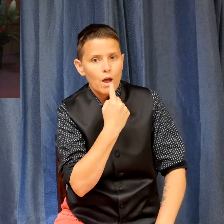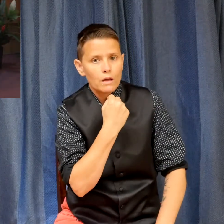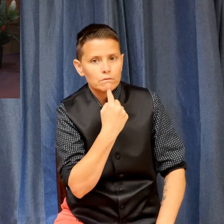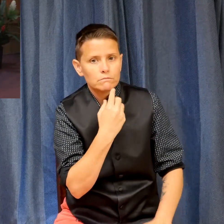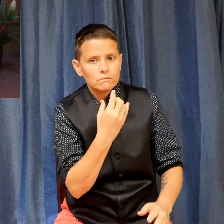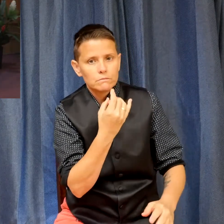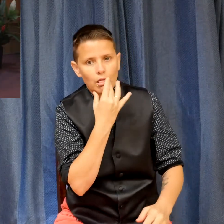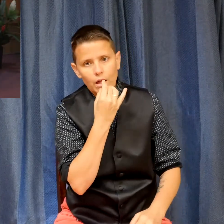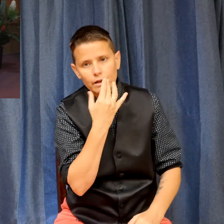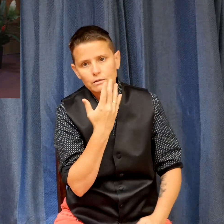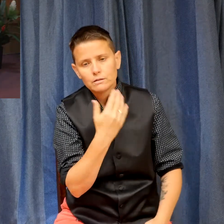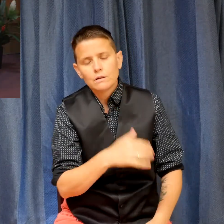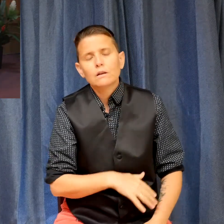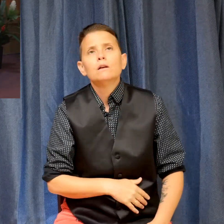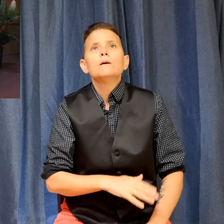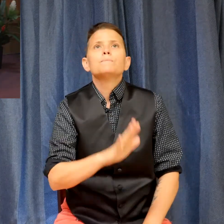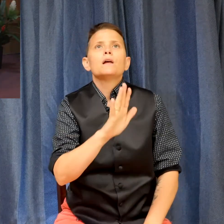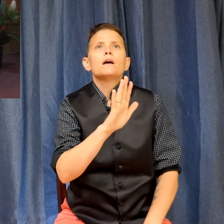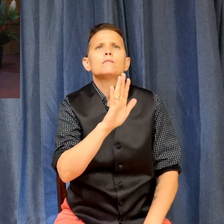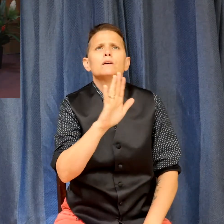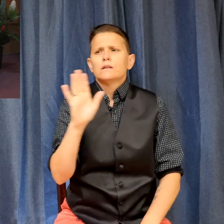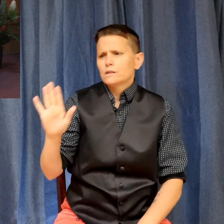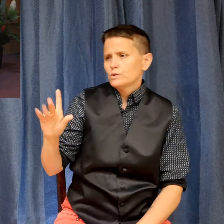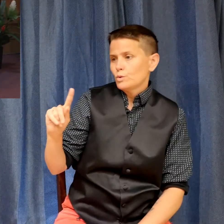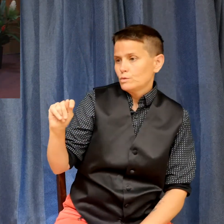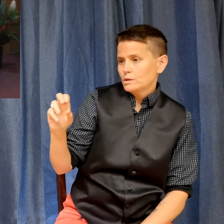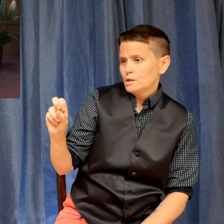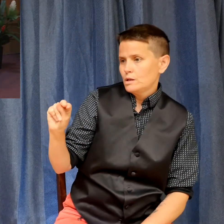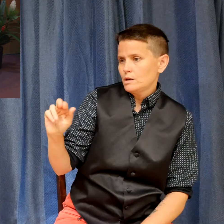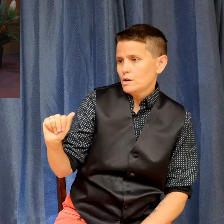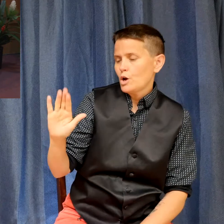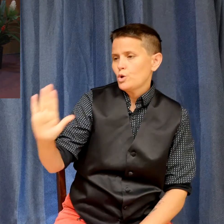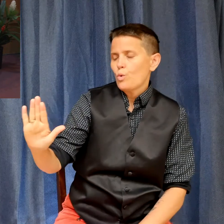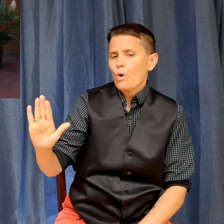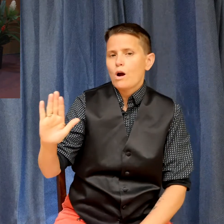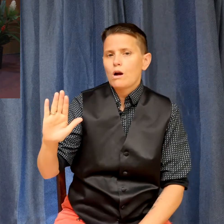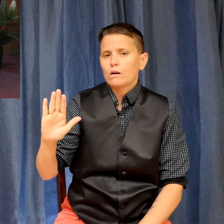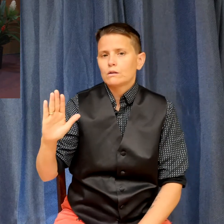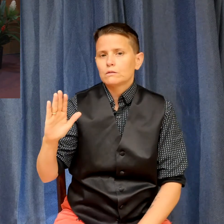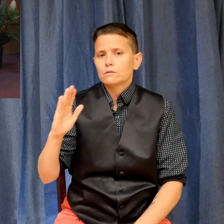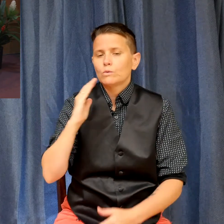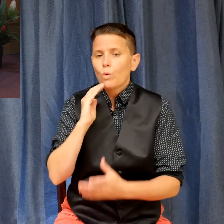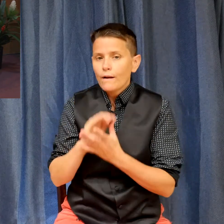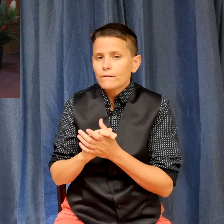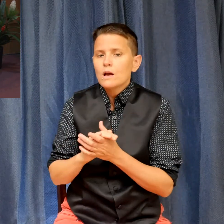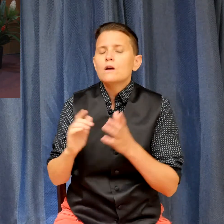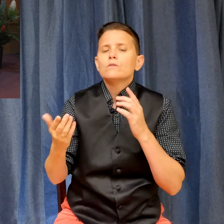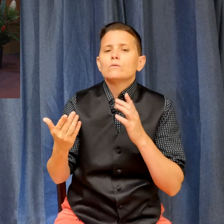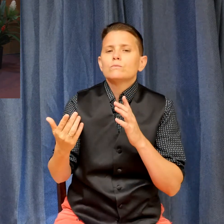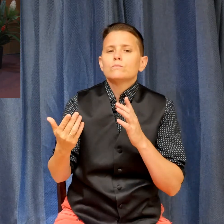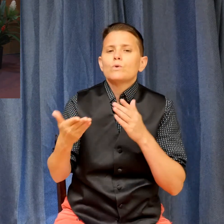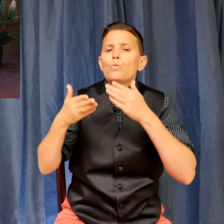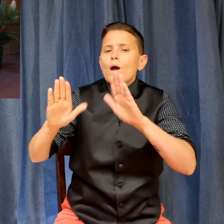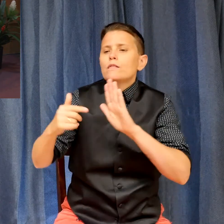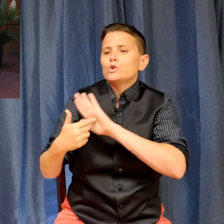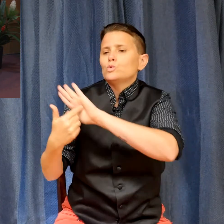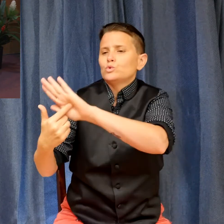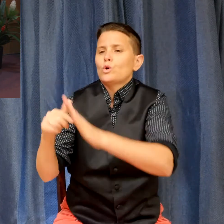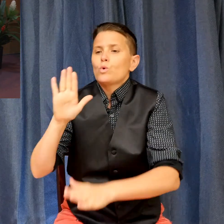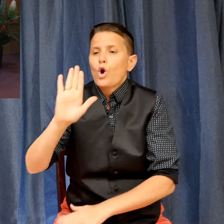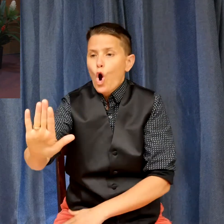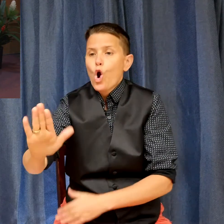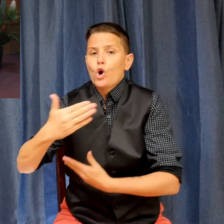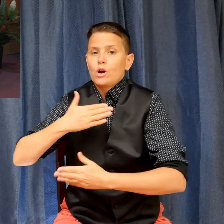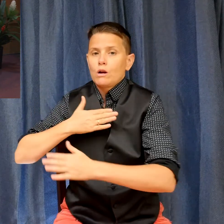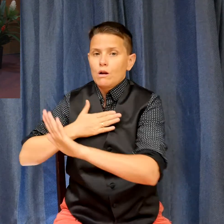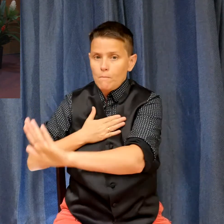So- and Tina, your wife, actually said that the way that you showed, I'm paraphrasing, but the way you showed her compassion was